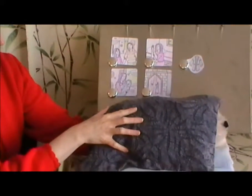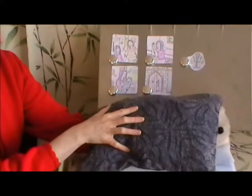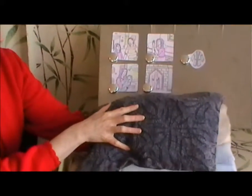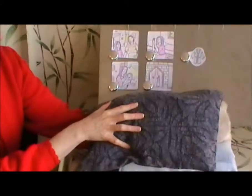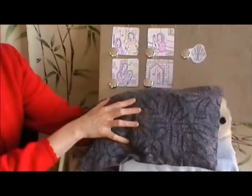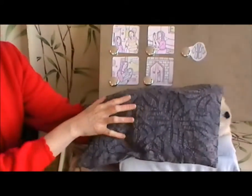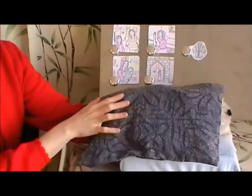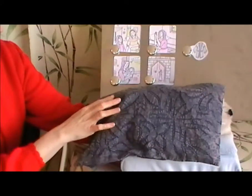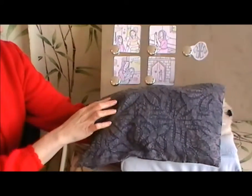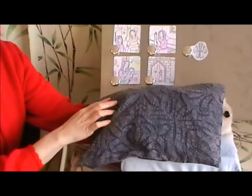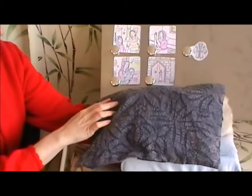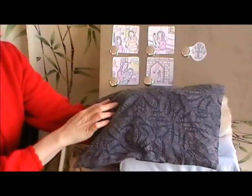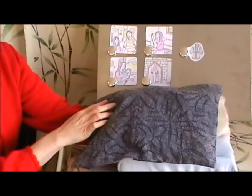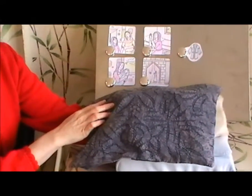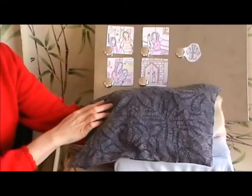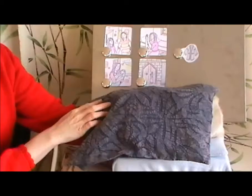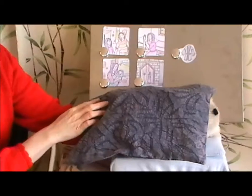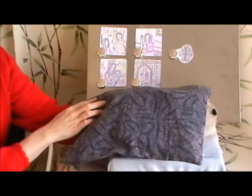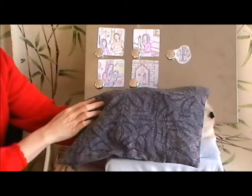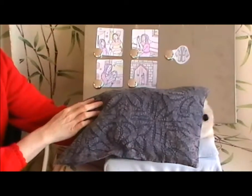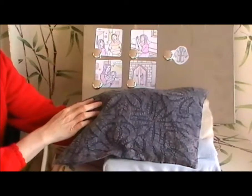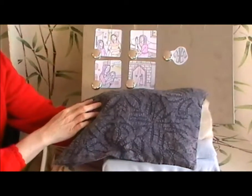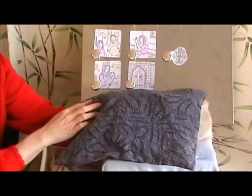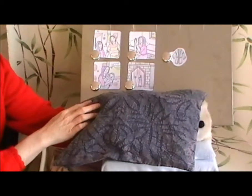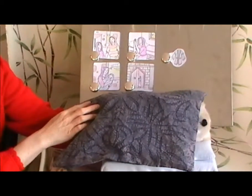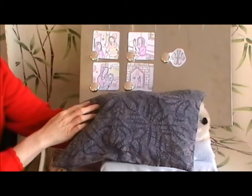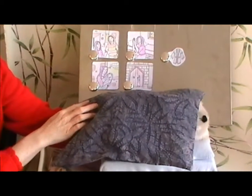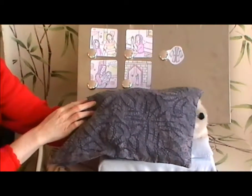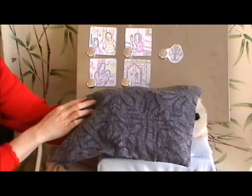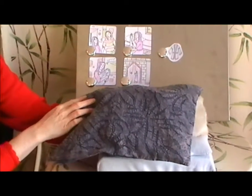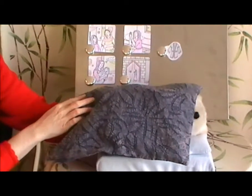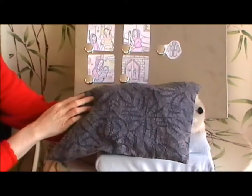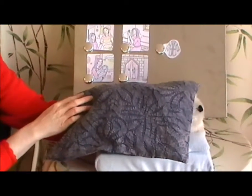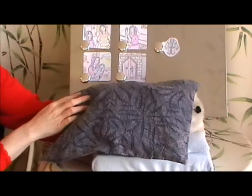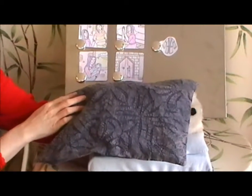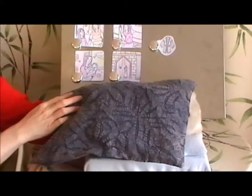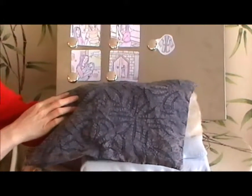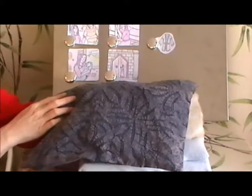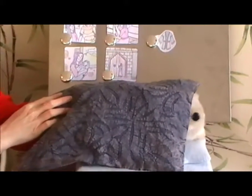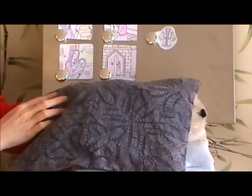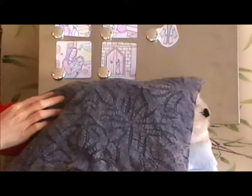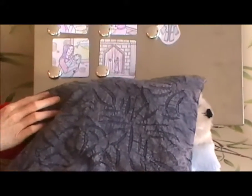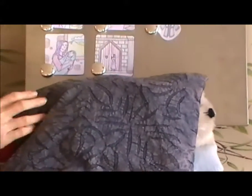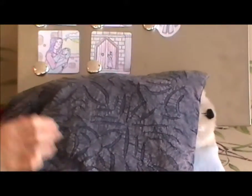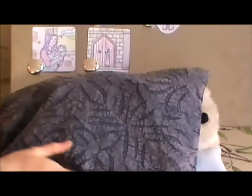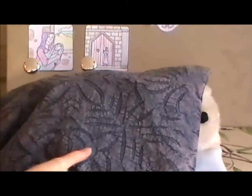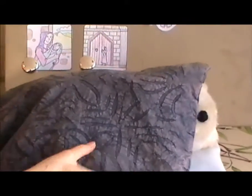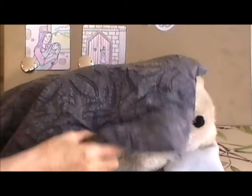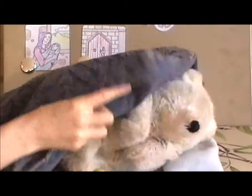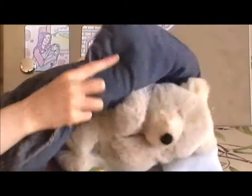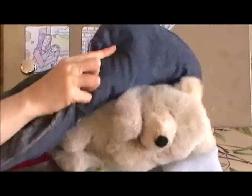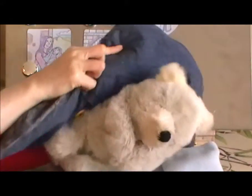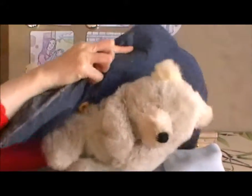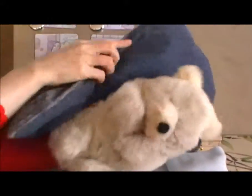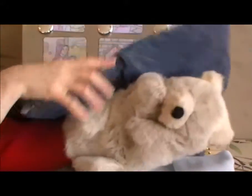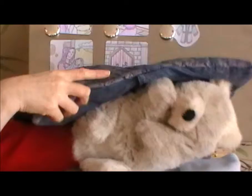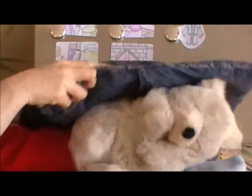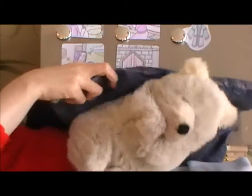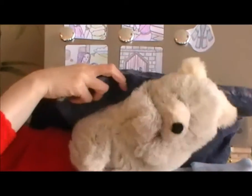sleeping in bed. And then again he heard the words, Samuel, Samuel. So he got up and